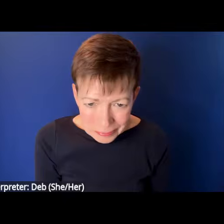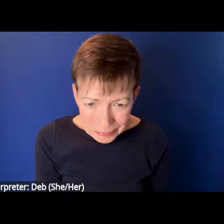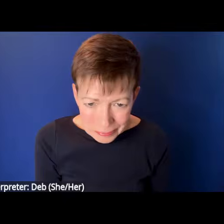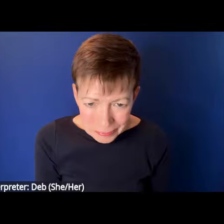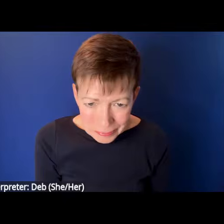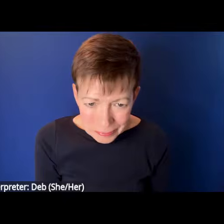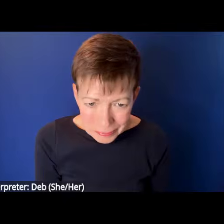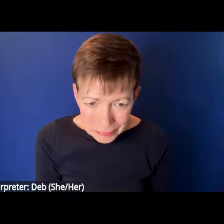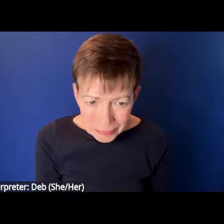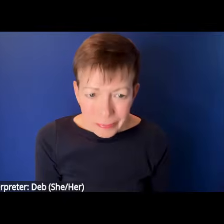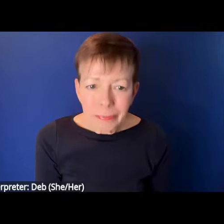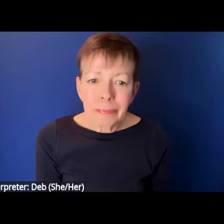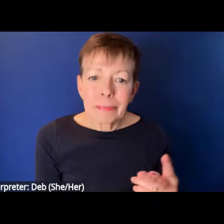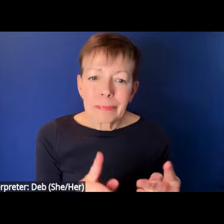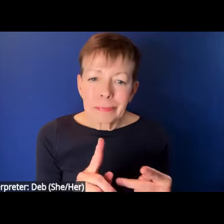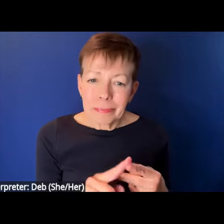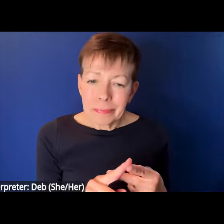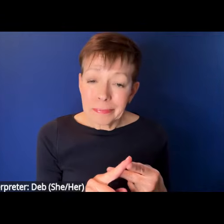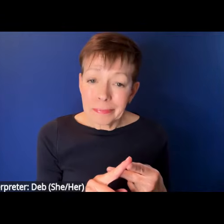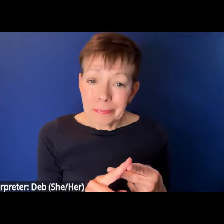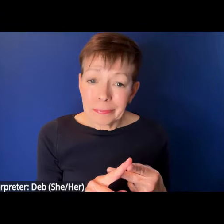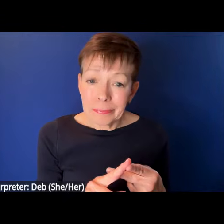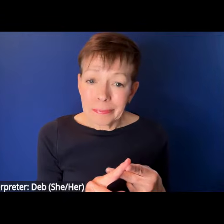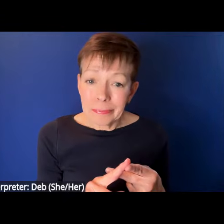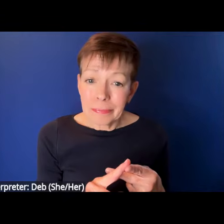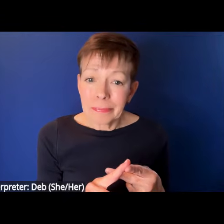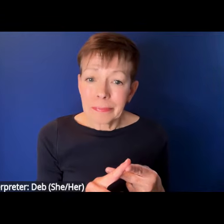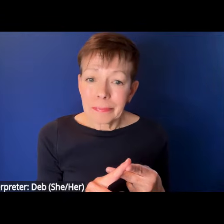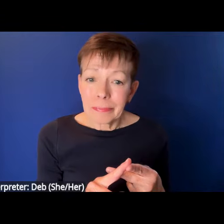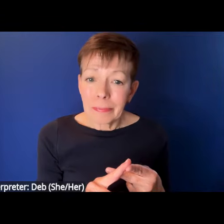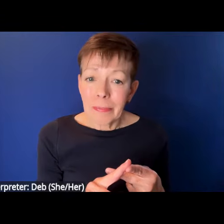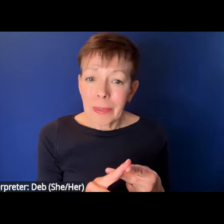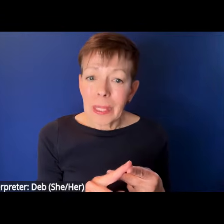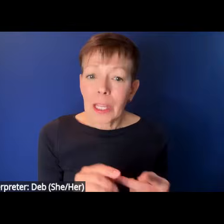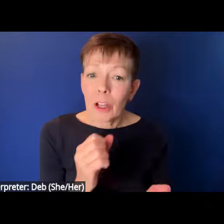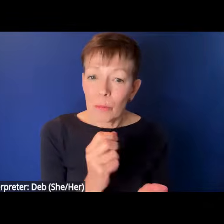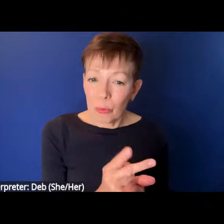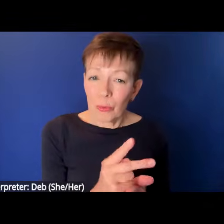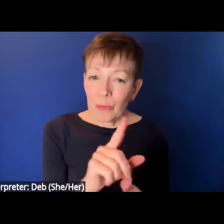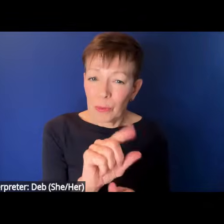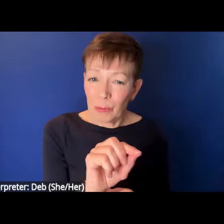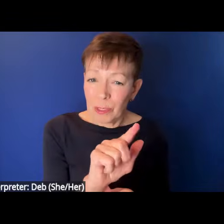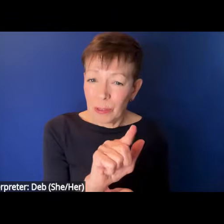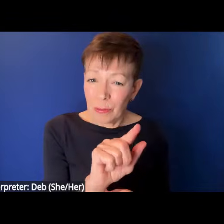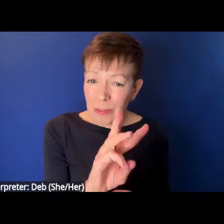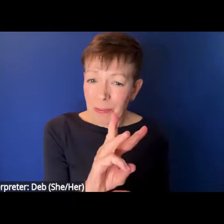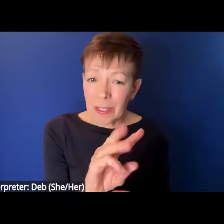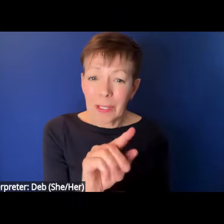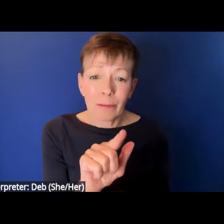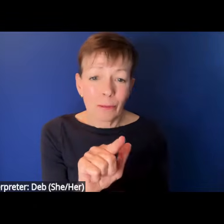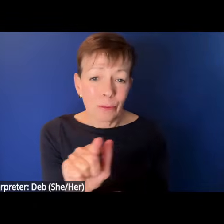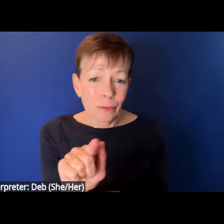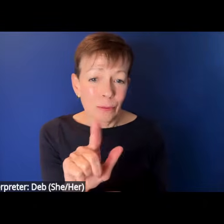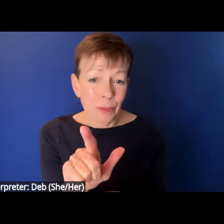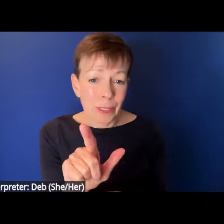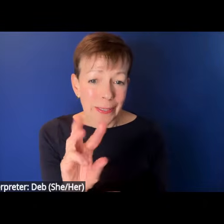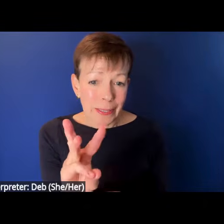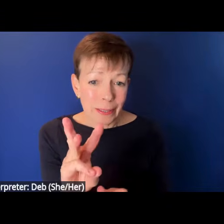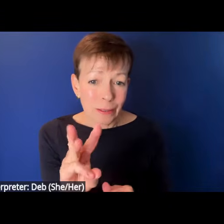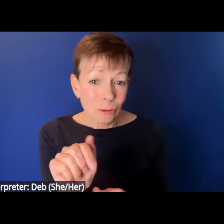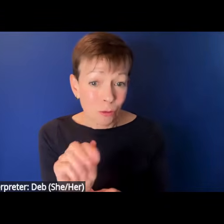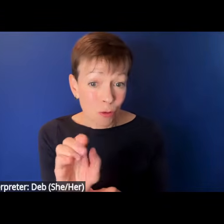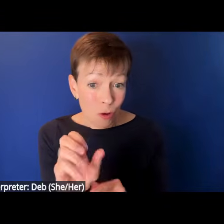second one being approval or acceptance of the March 2026 quarterly financial report.